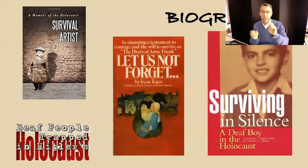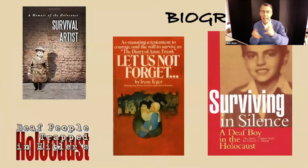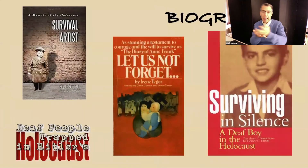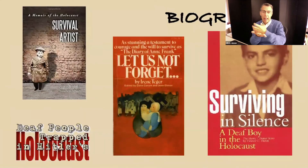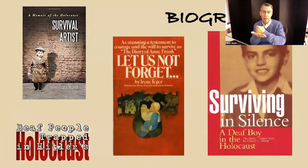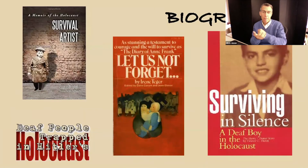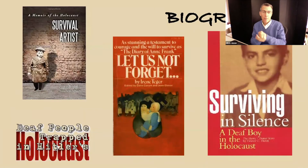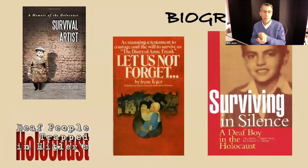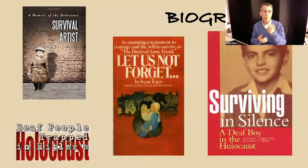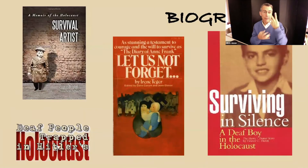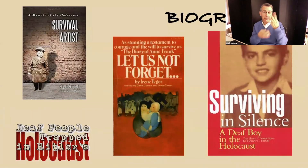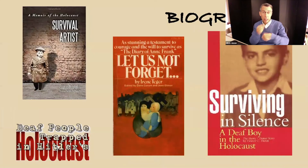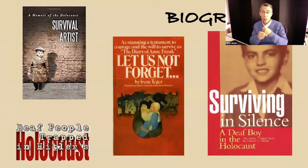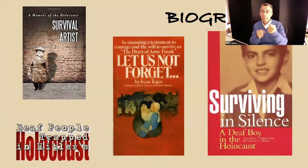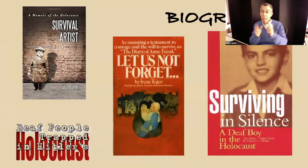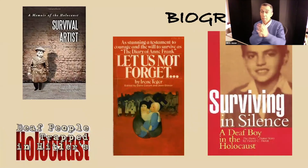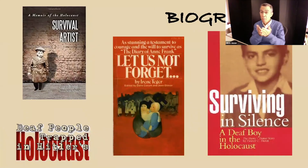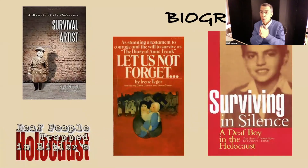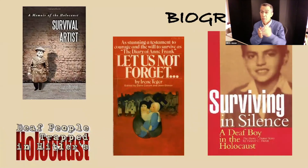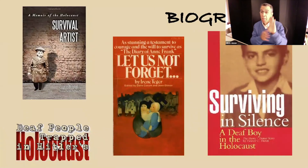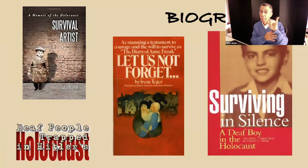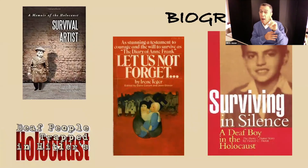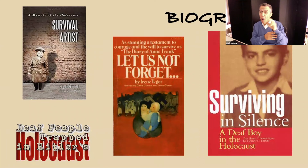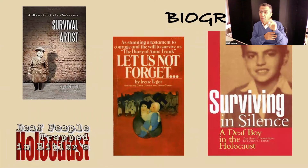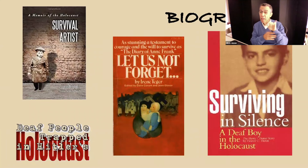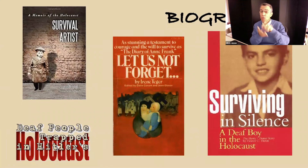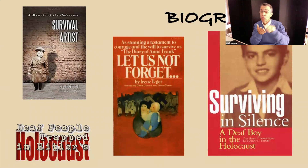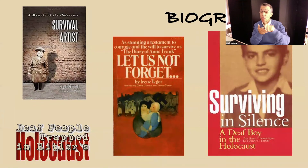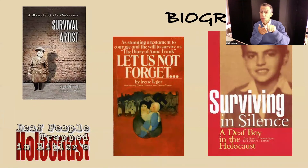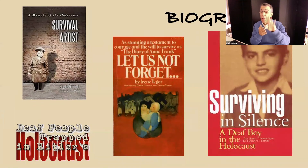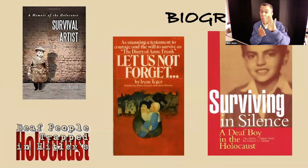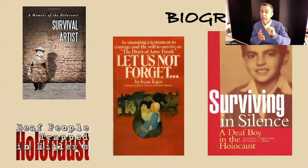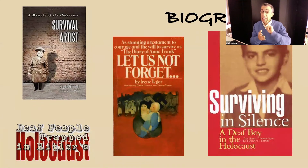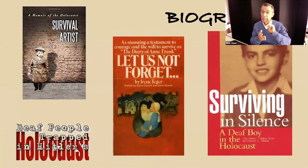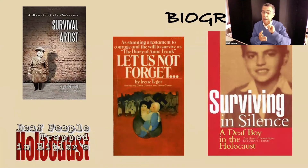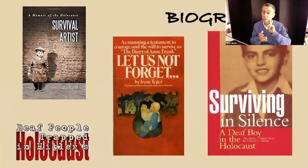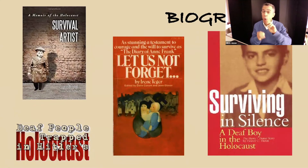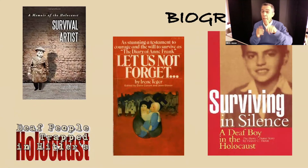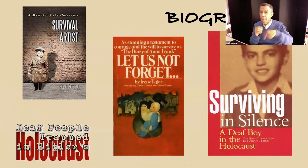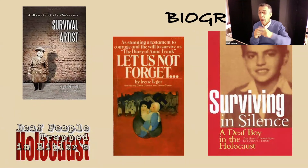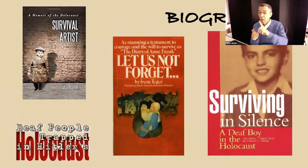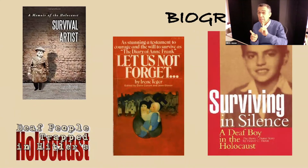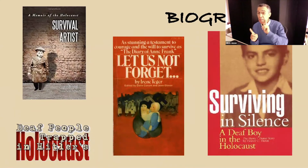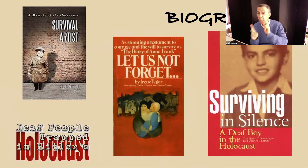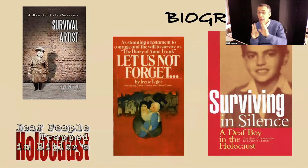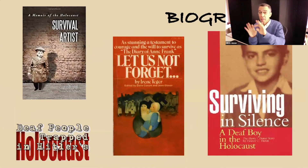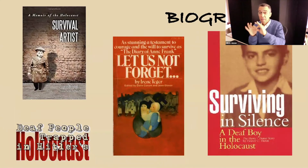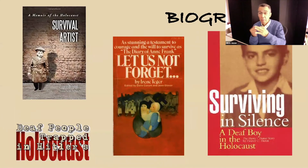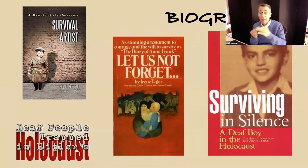Over the years, there have been several biographies written by or about deaf people and their families, and several magazine and